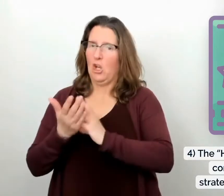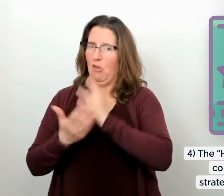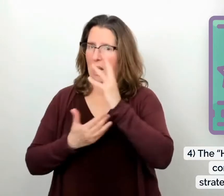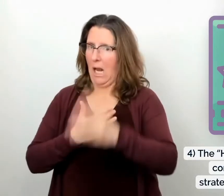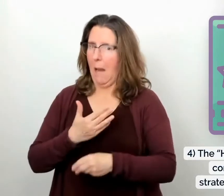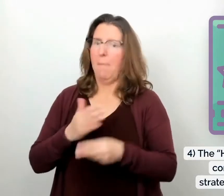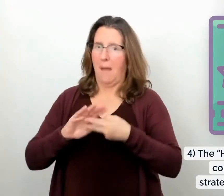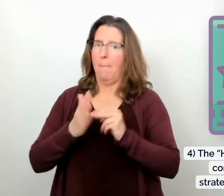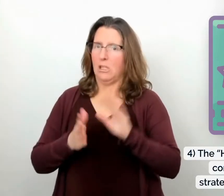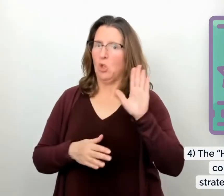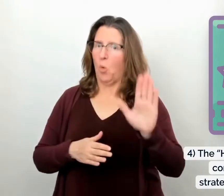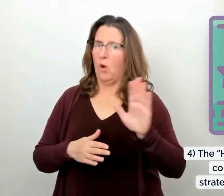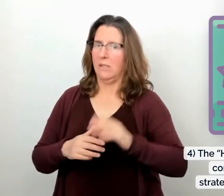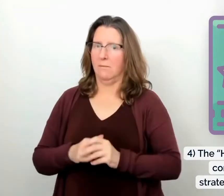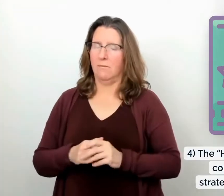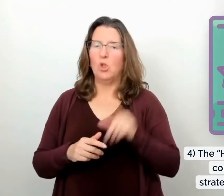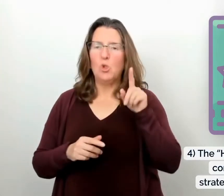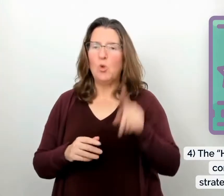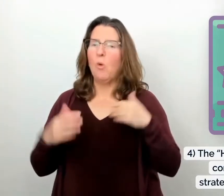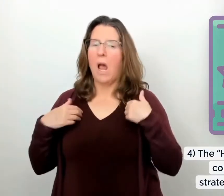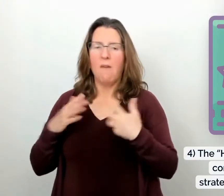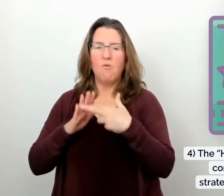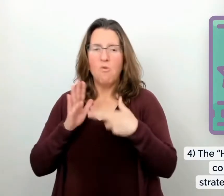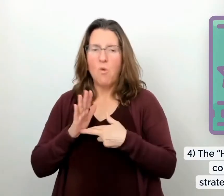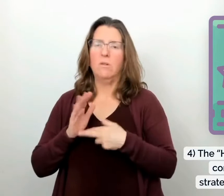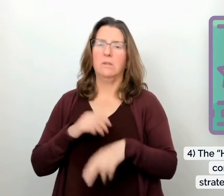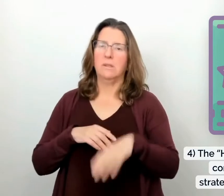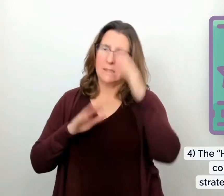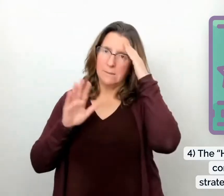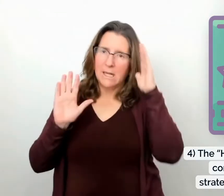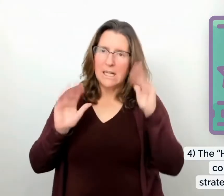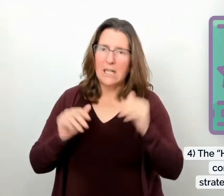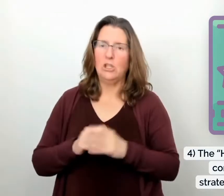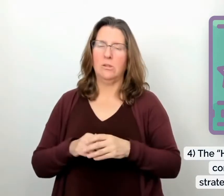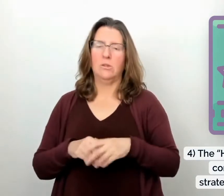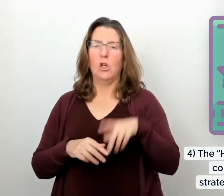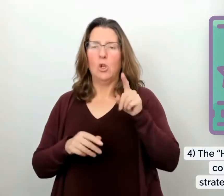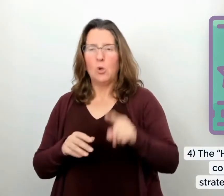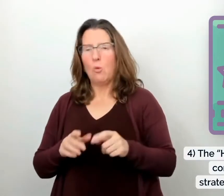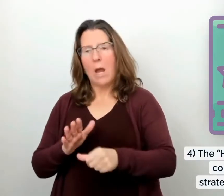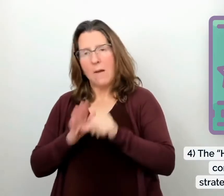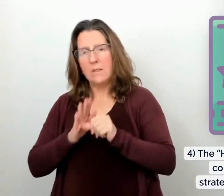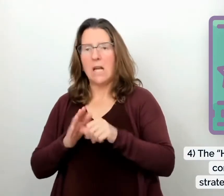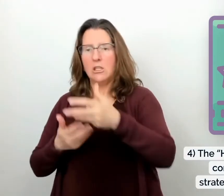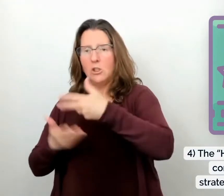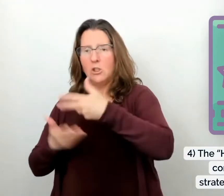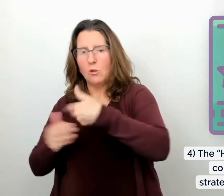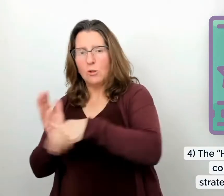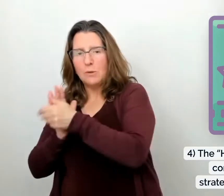The hidden curriculum is your curriculum, your classroom rules, expectations around